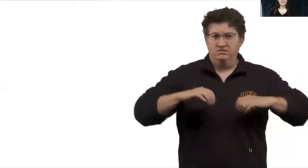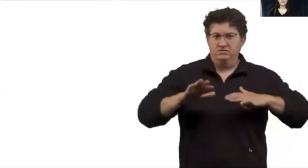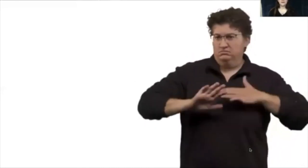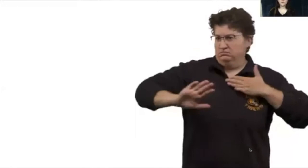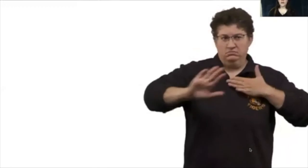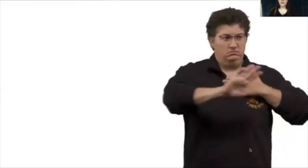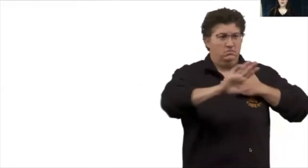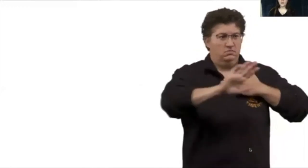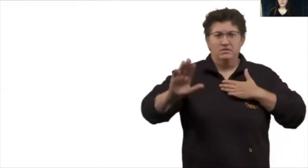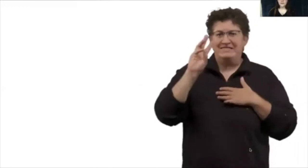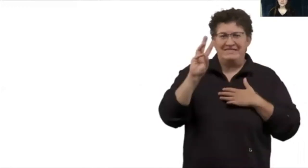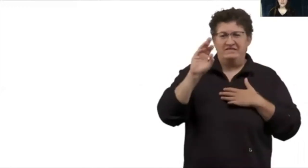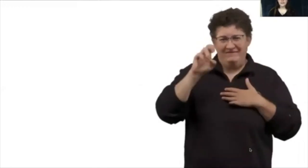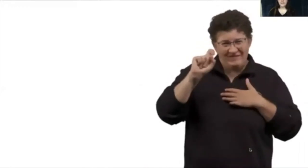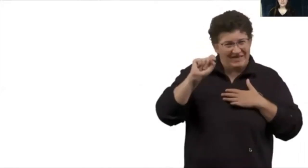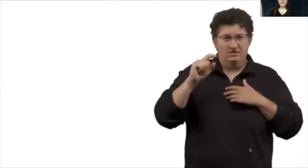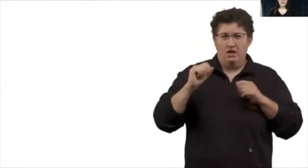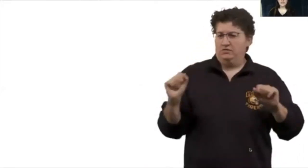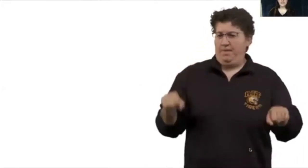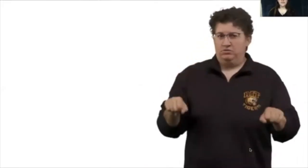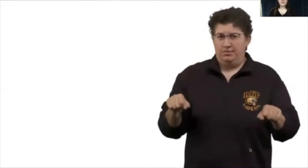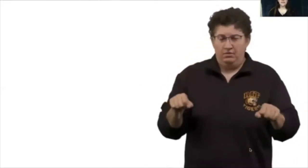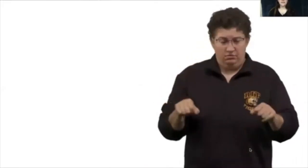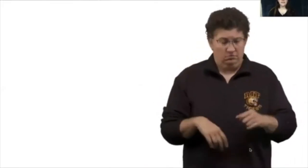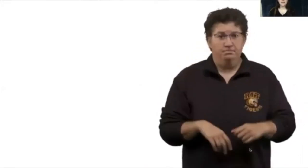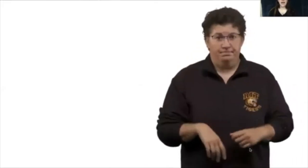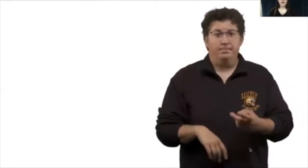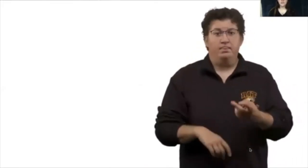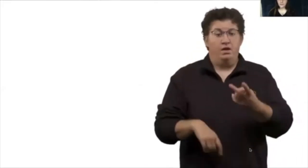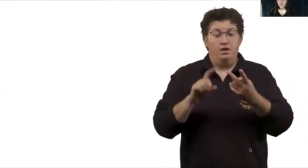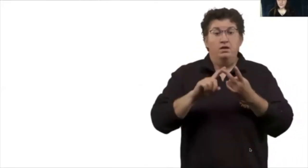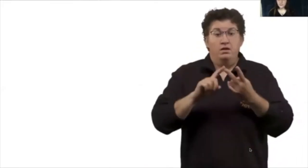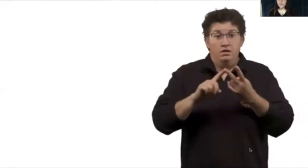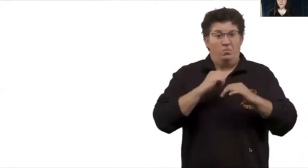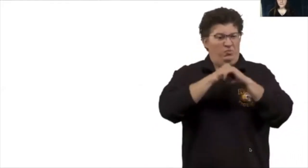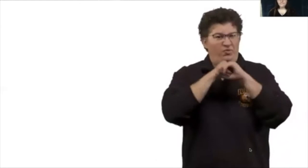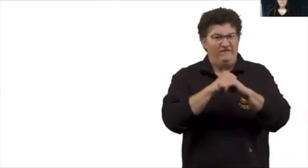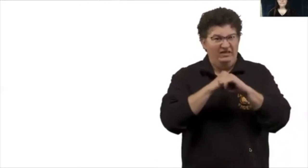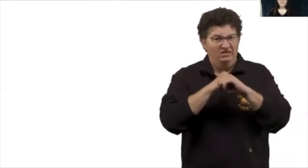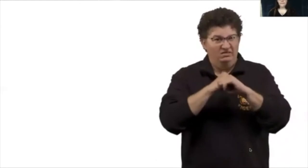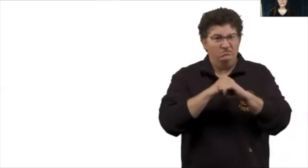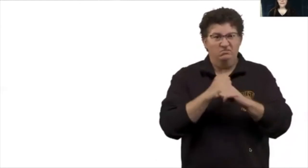To make sure you're watching your own physical space and maintaining 6 feet of distance at all times possible,